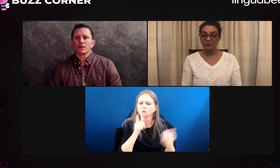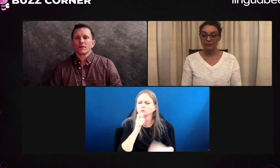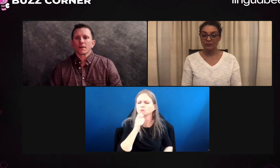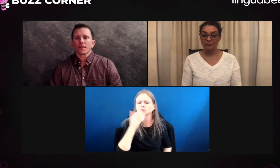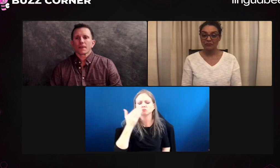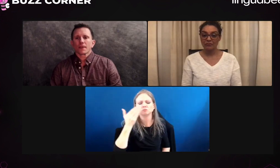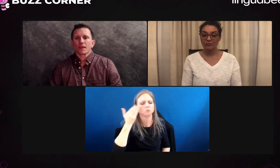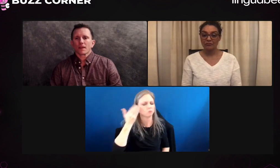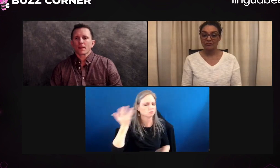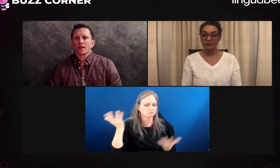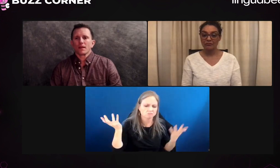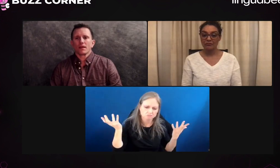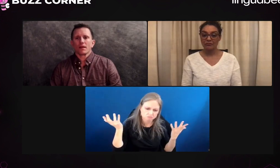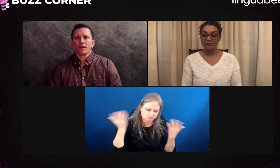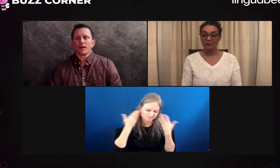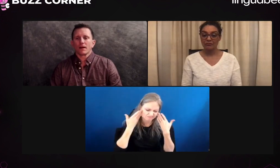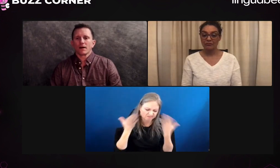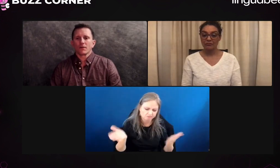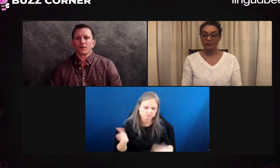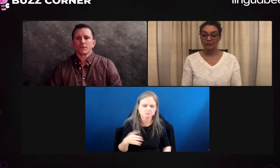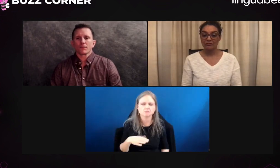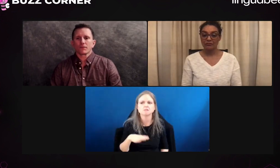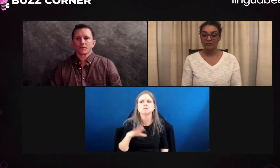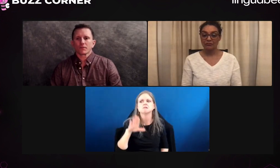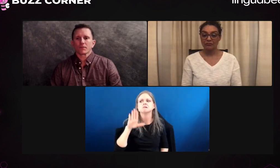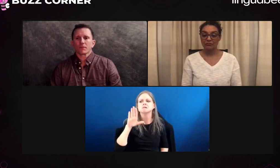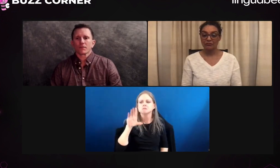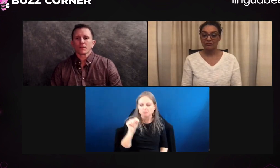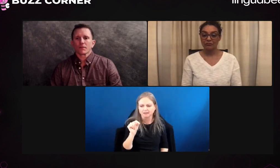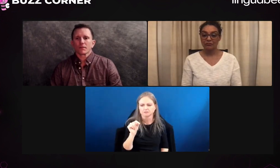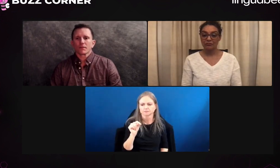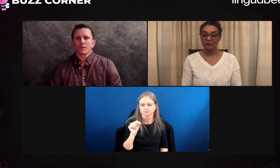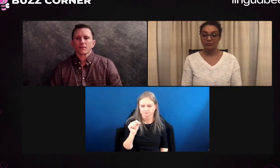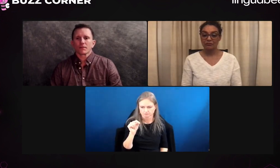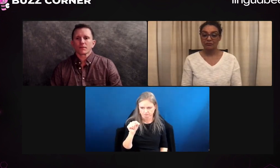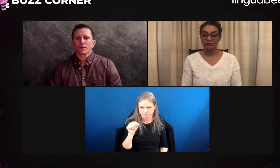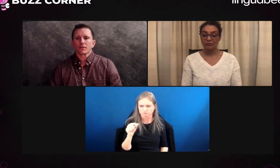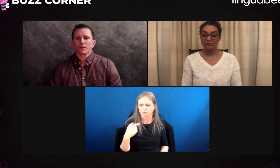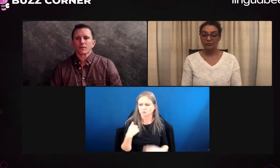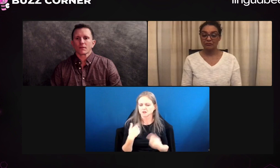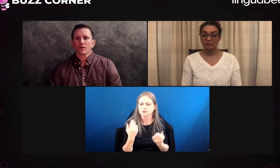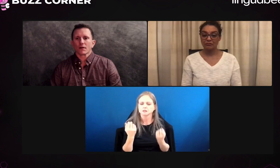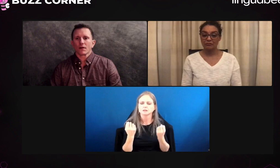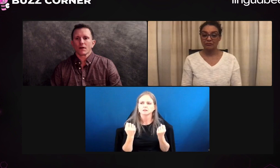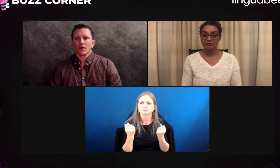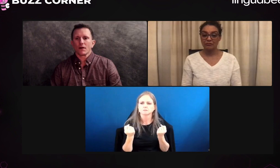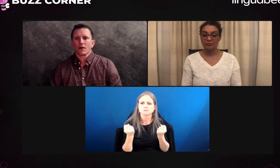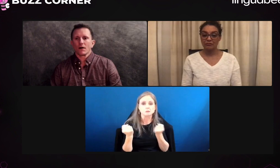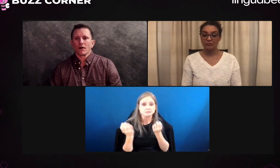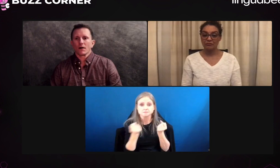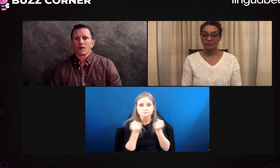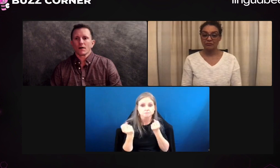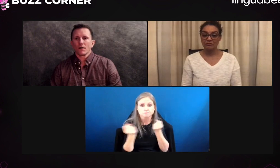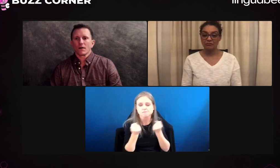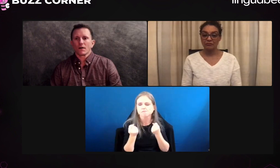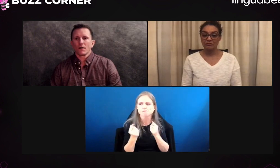Maybe my signing wasn't clear. I wasn't feeling well. Who knows? But